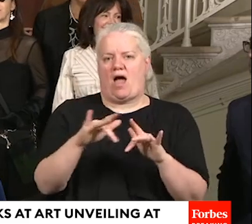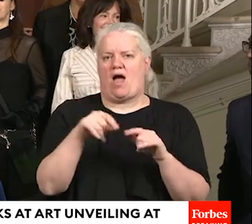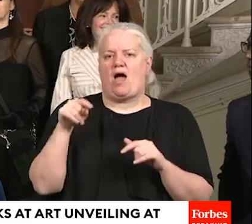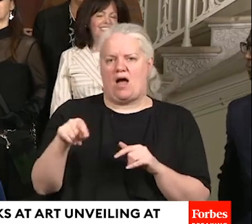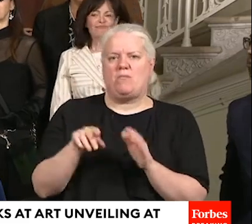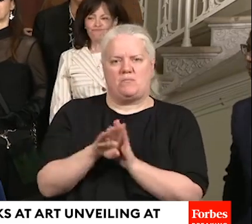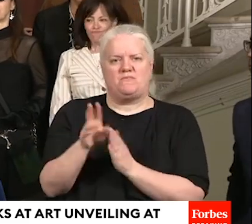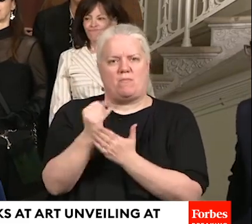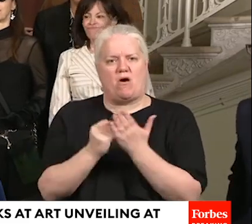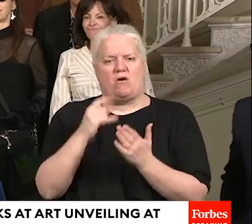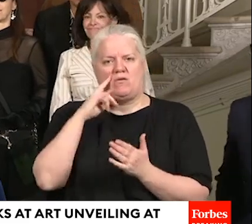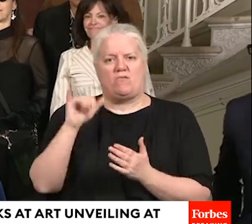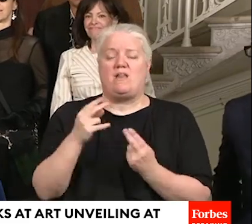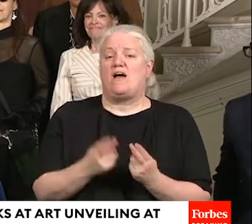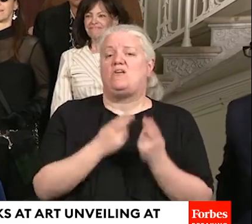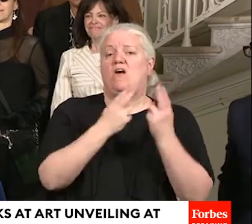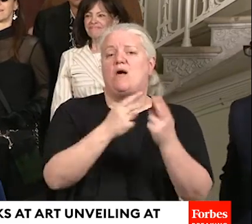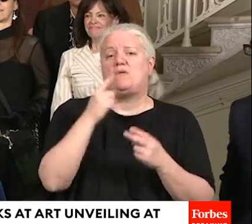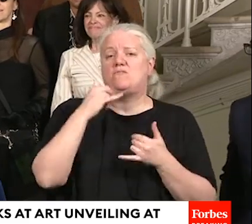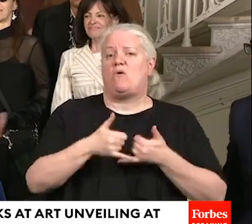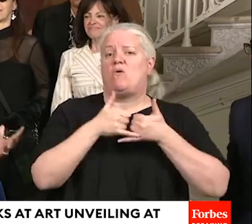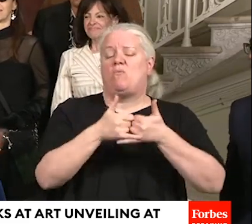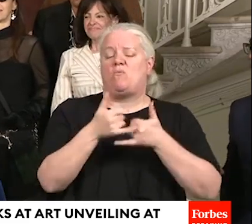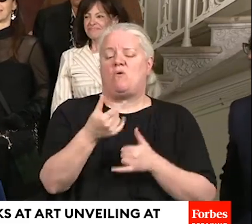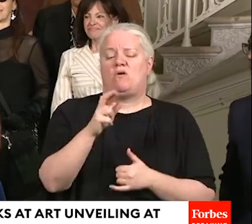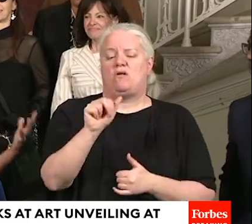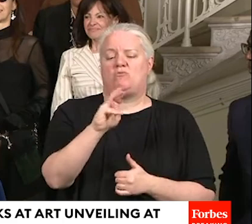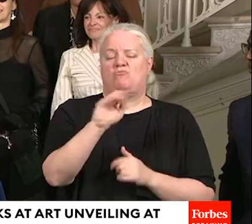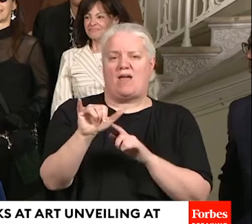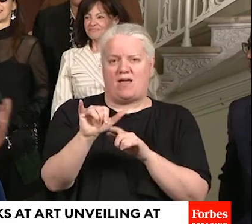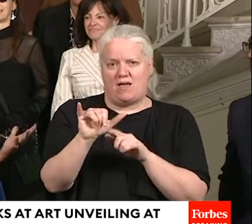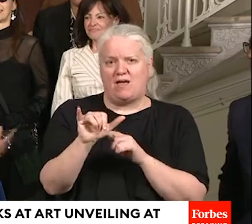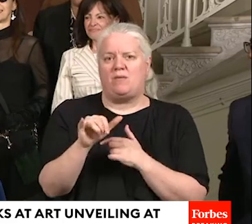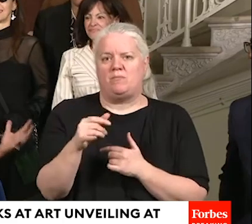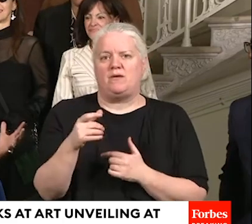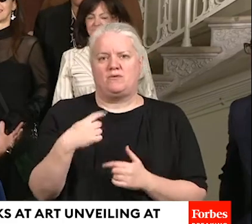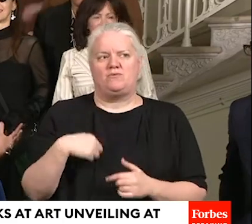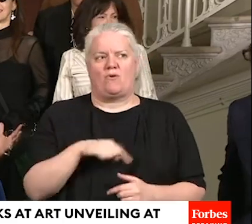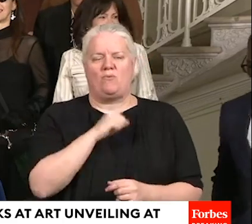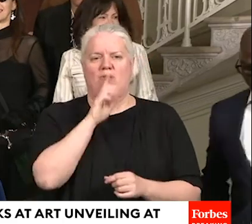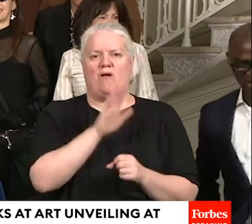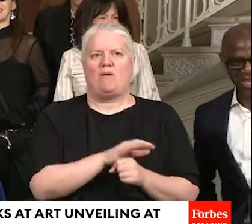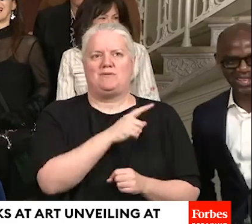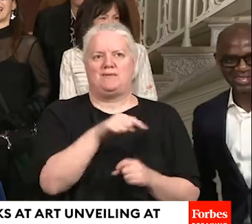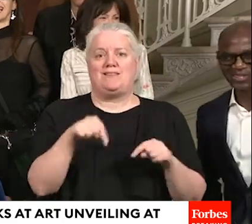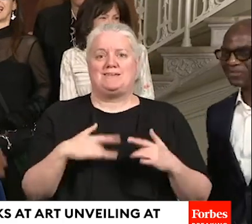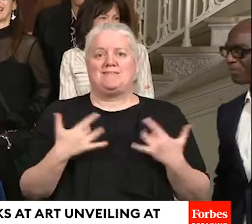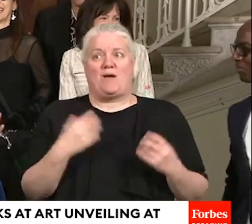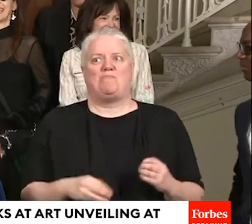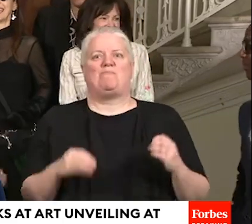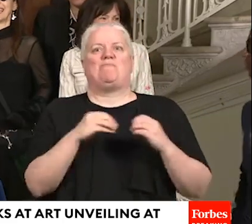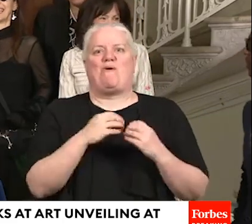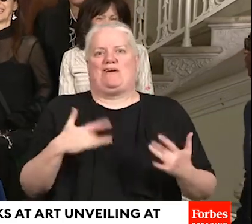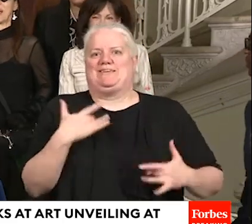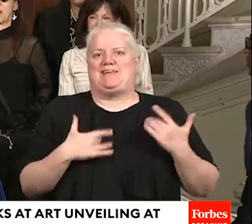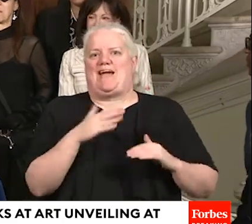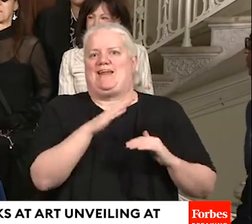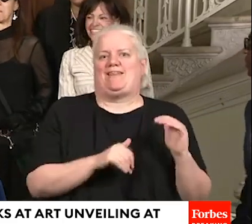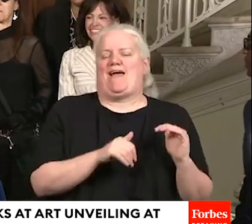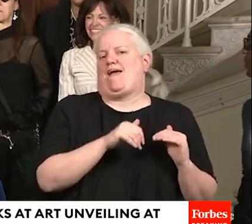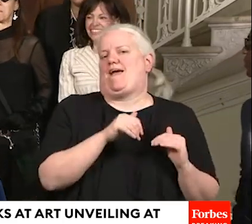Grammy for Best Recording Package. And so I promised him that this event would be even more joyous and celebratory than any